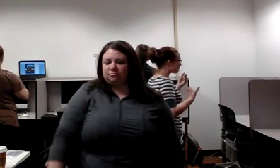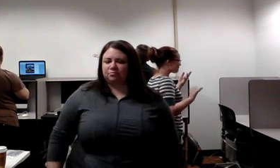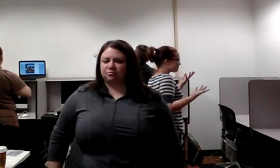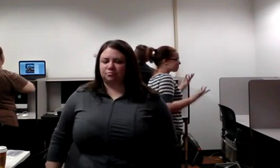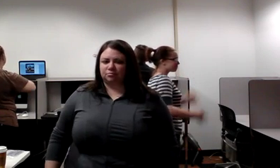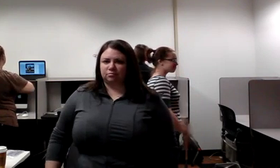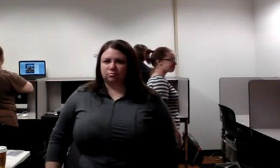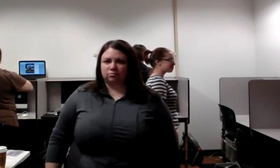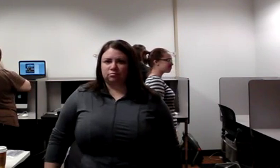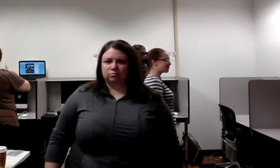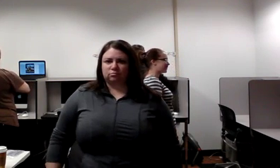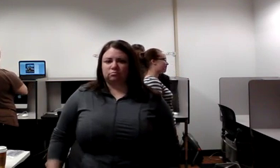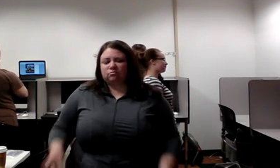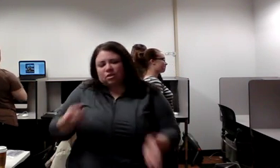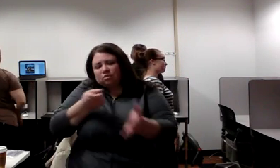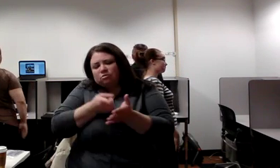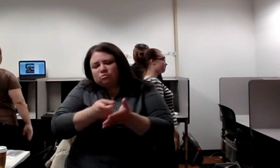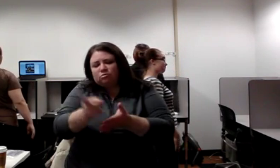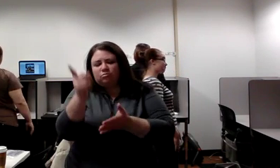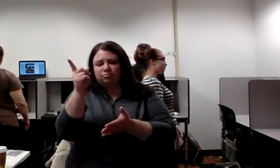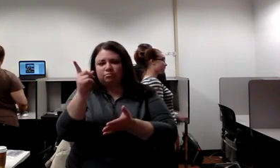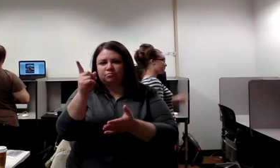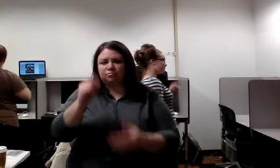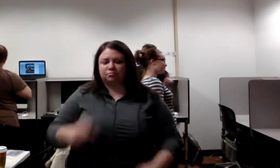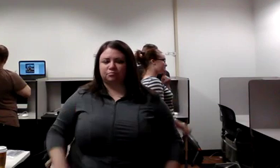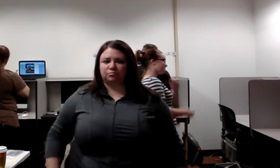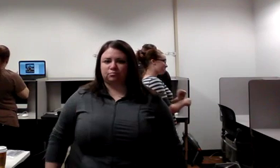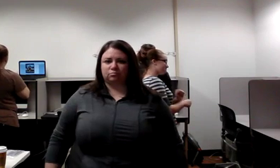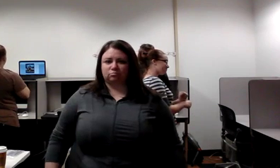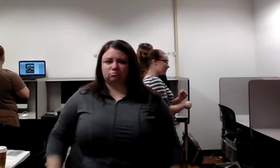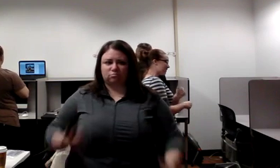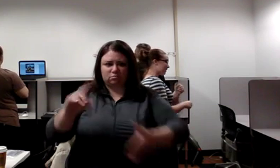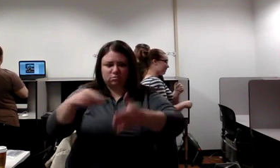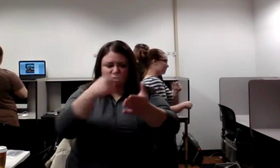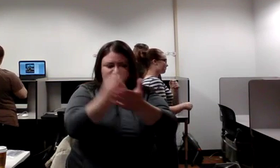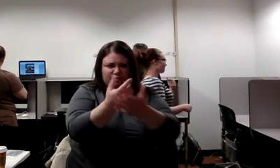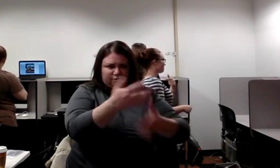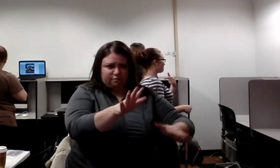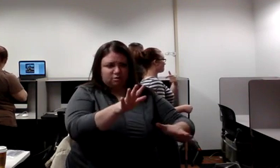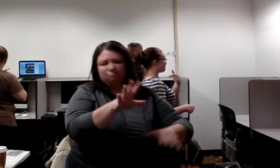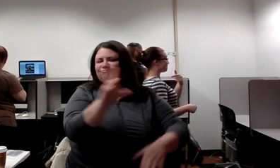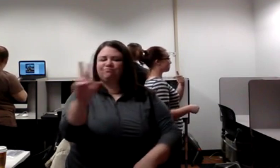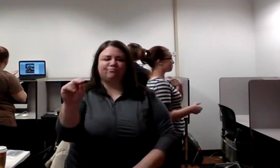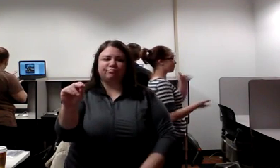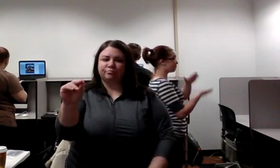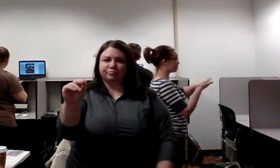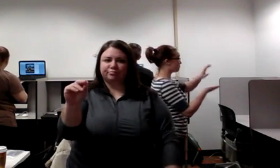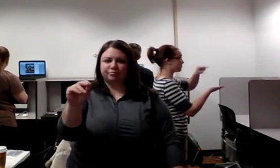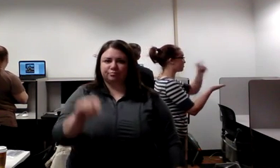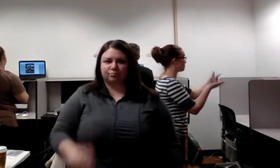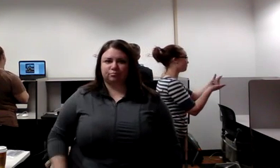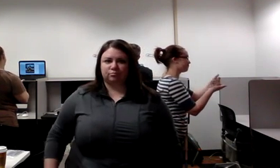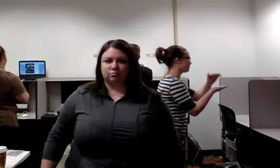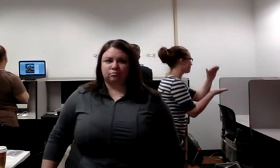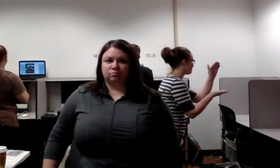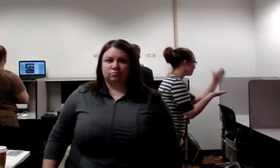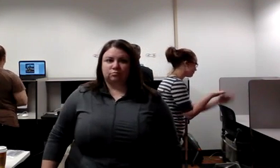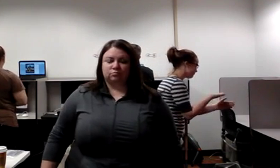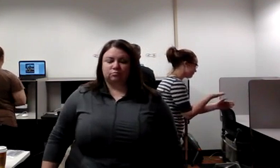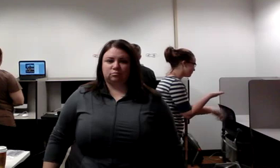Truth be told, I never graduated from college, and this is the closest I've ever gotten